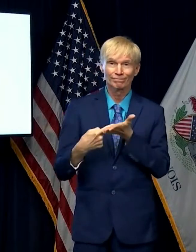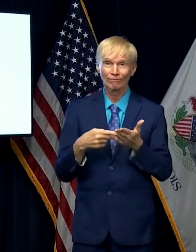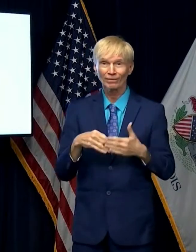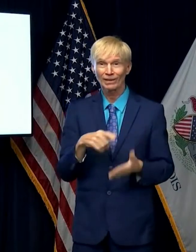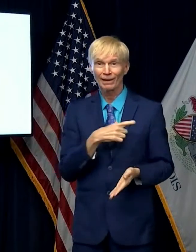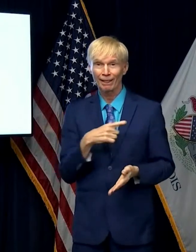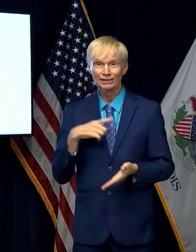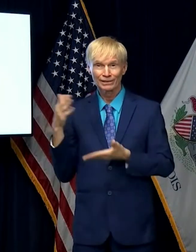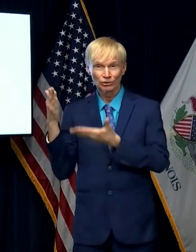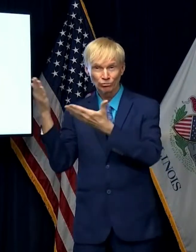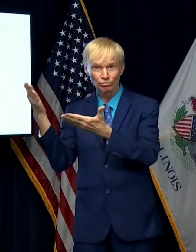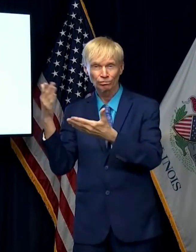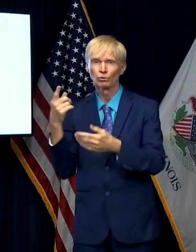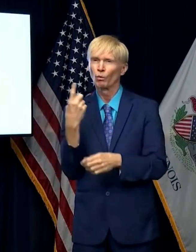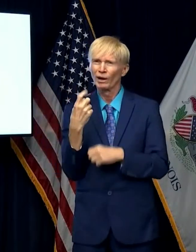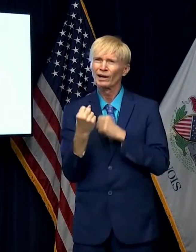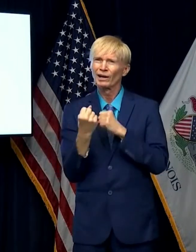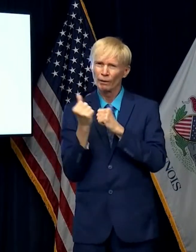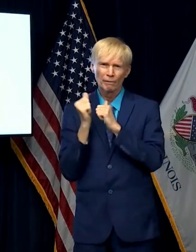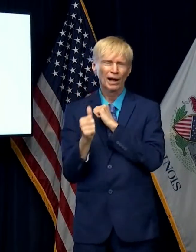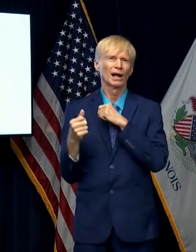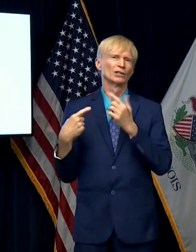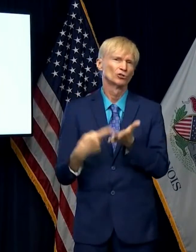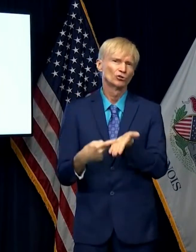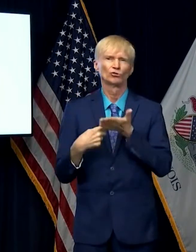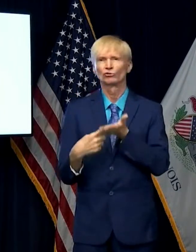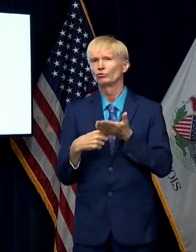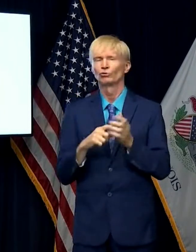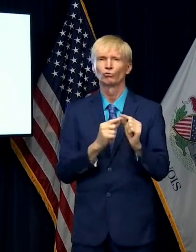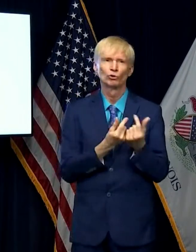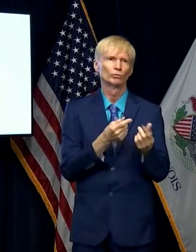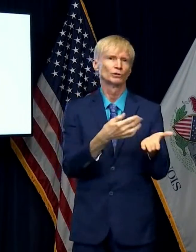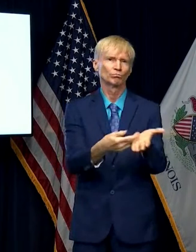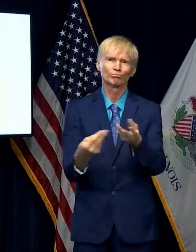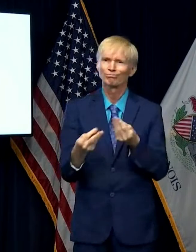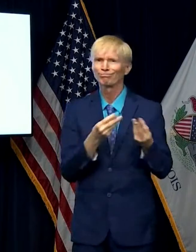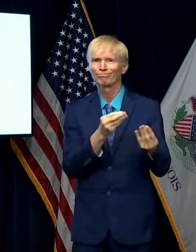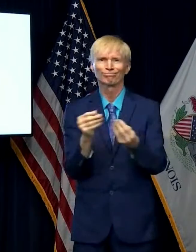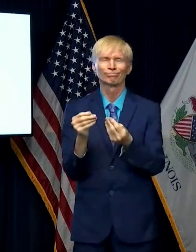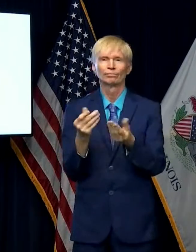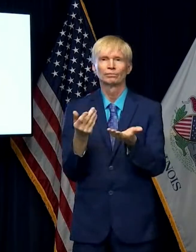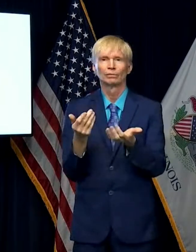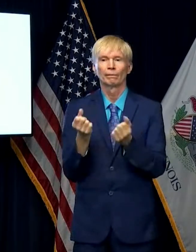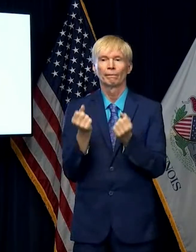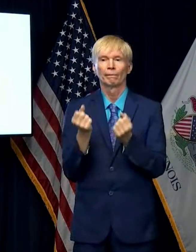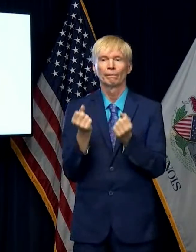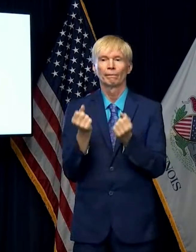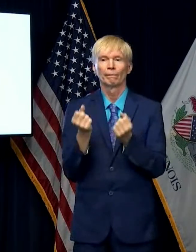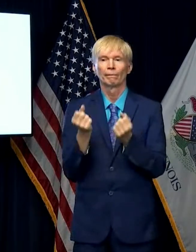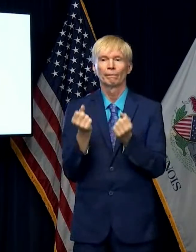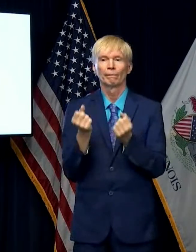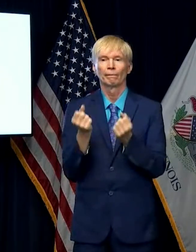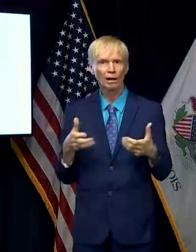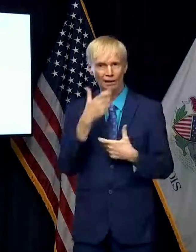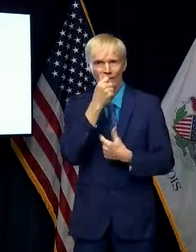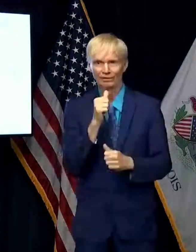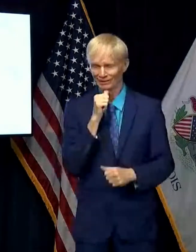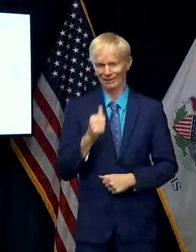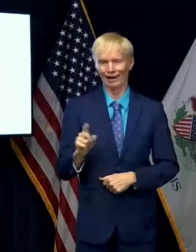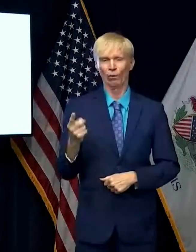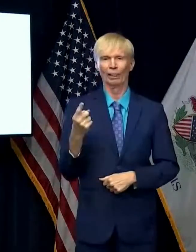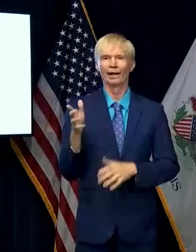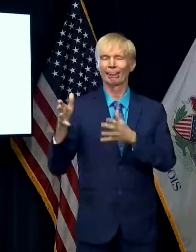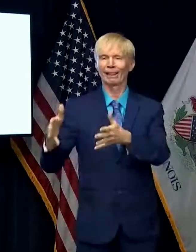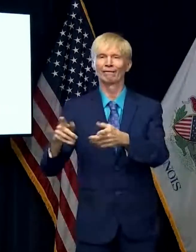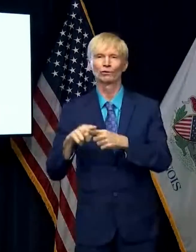than a year negotiating, working in working groups with all of the interests involved. This is not something